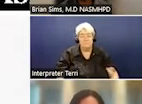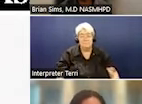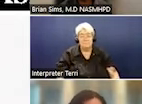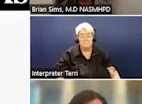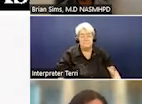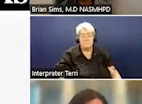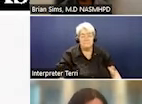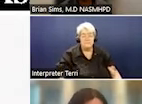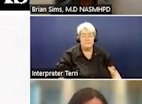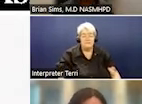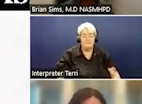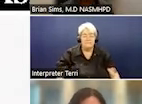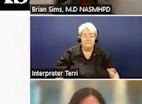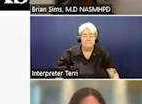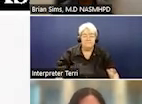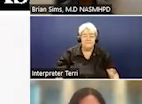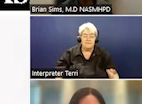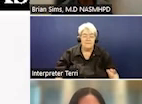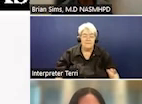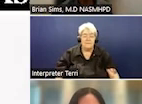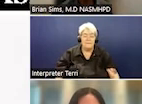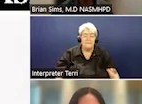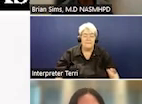Or I could go back to Tom. I bet he has an idea.